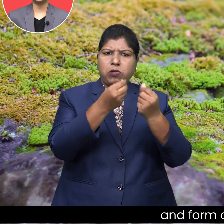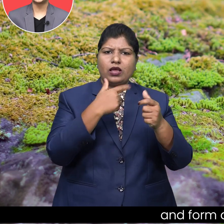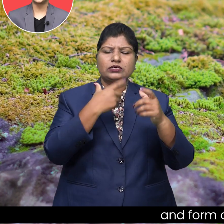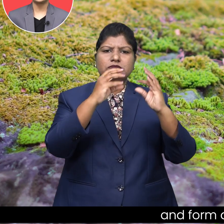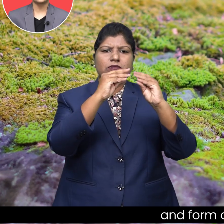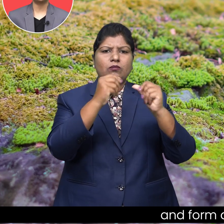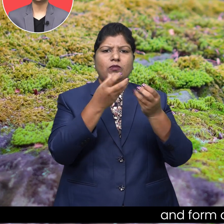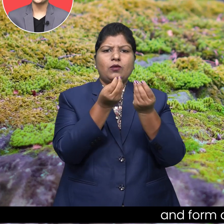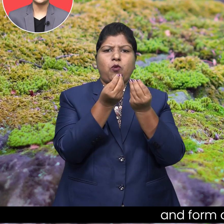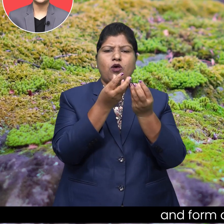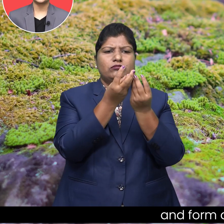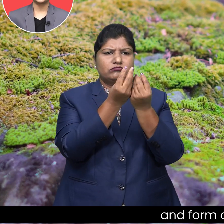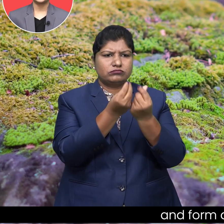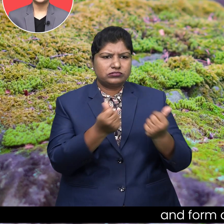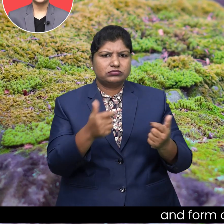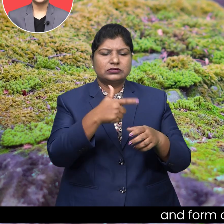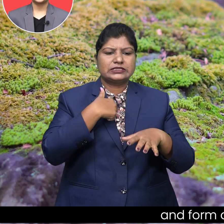a thin layer of soil.